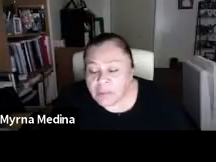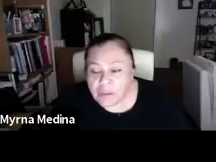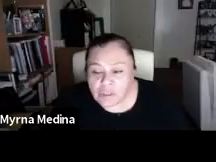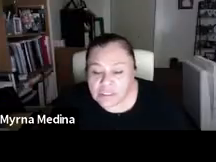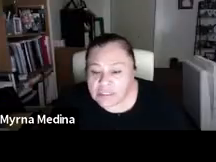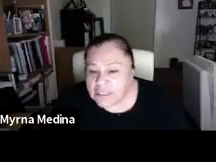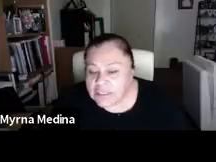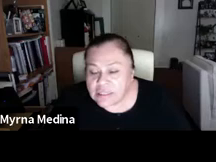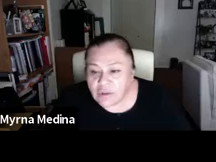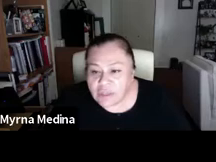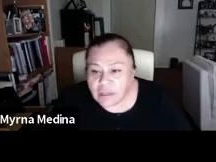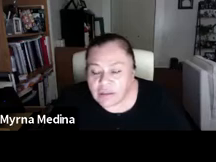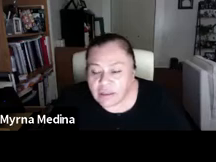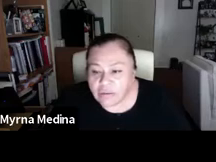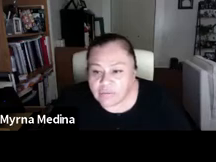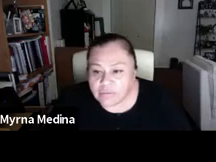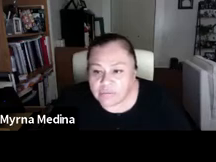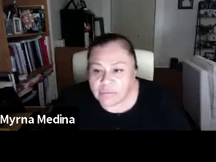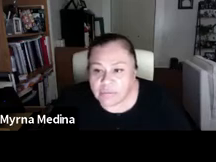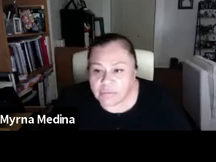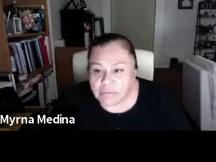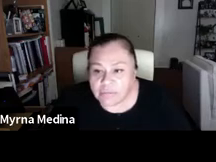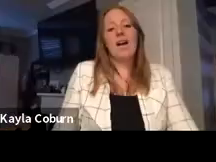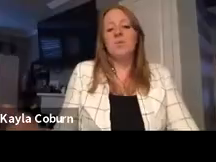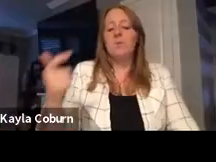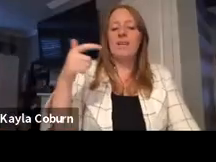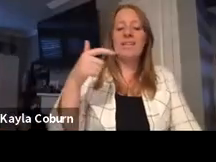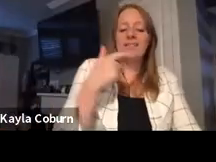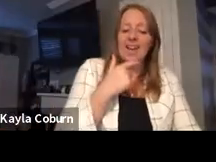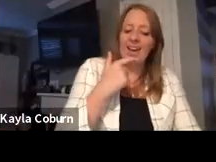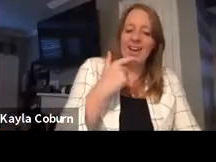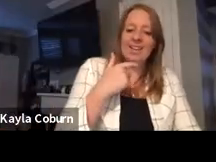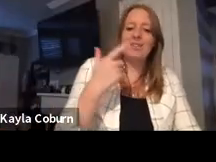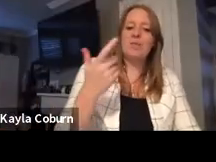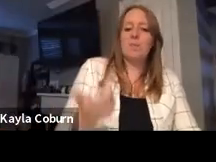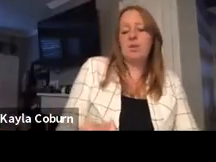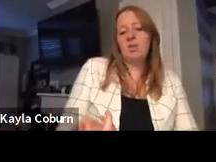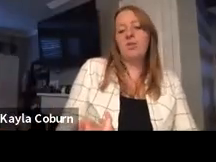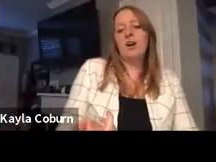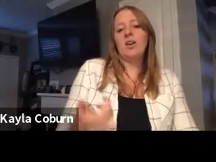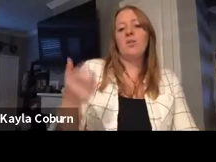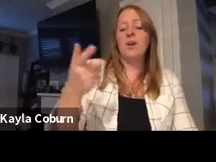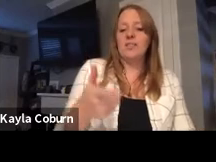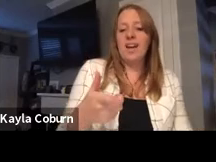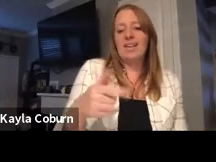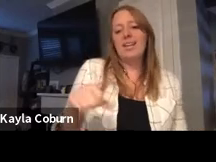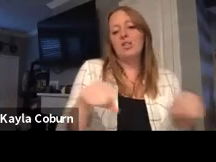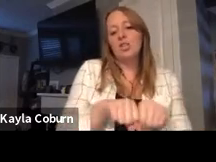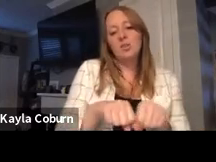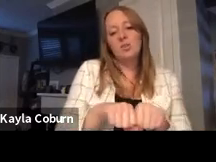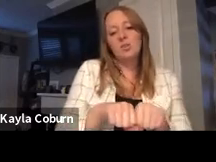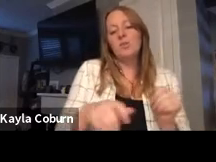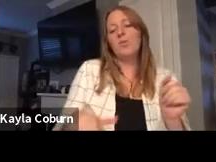los zapatos si es que se los había quitado. Where I would be saying to put his shoes on while